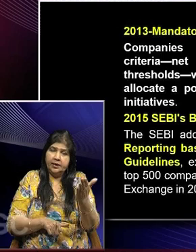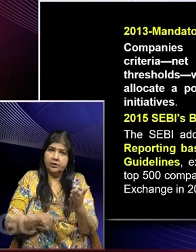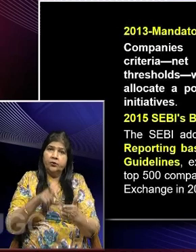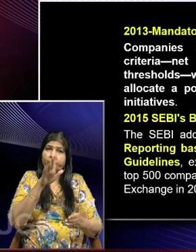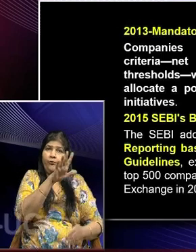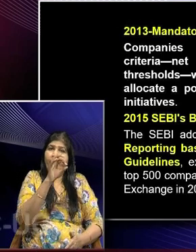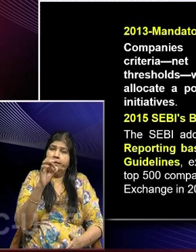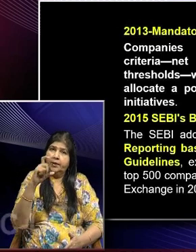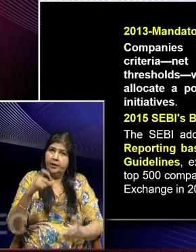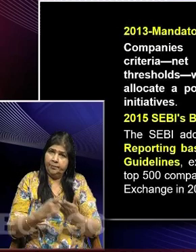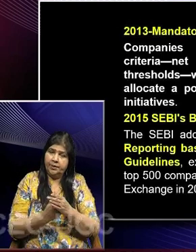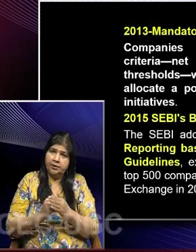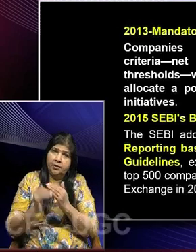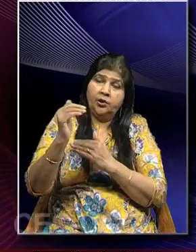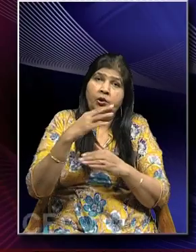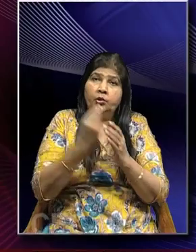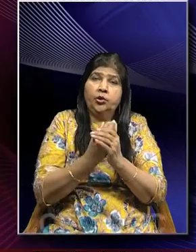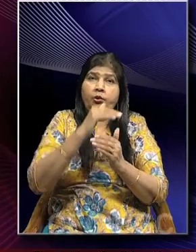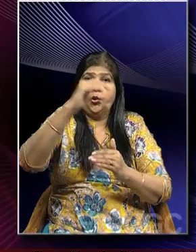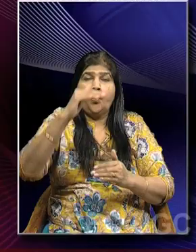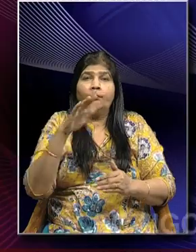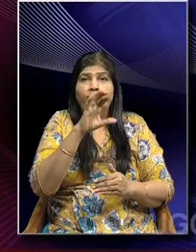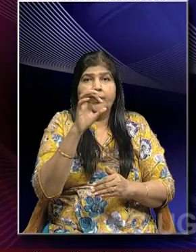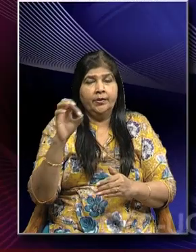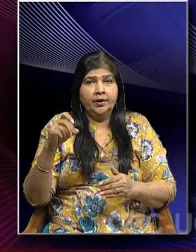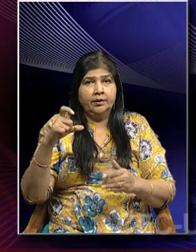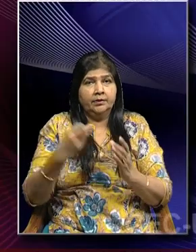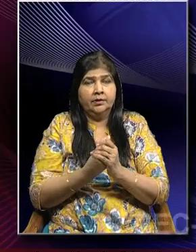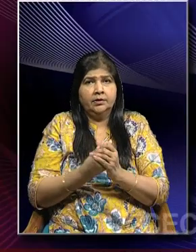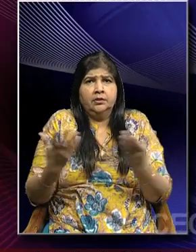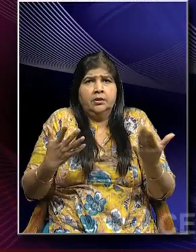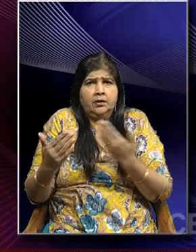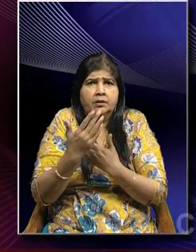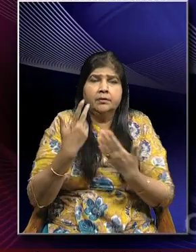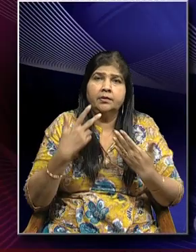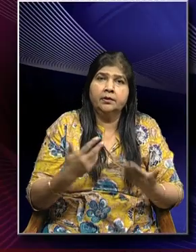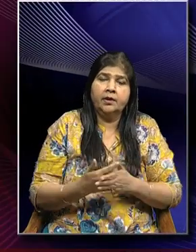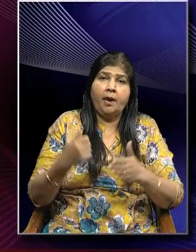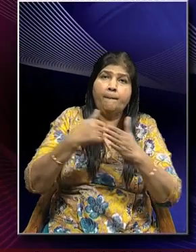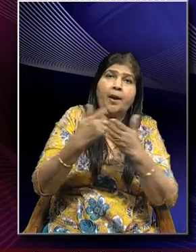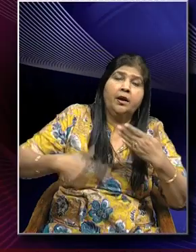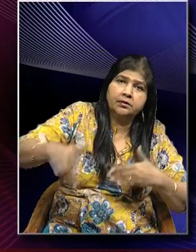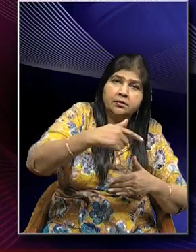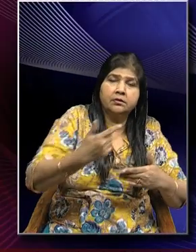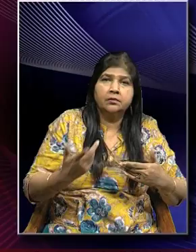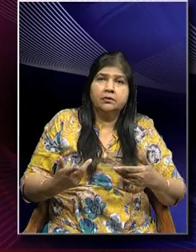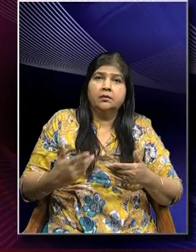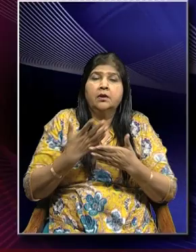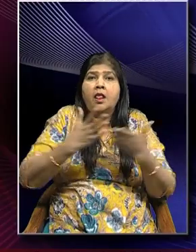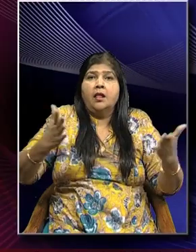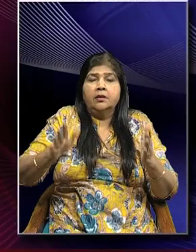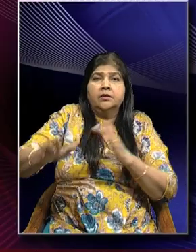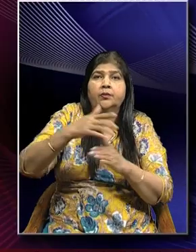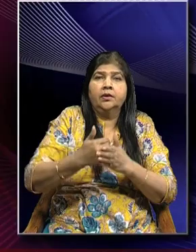500 companies, to the top 500 companies, so that there can be a impact in a larger way,